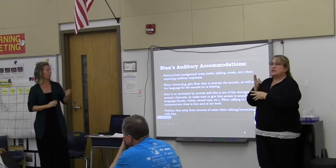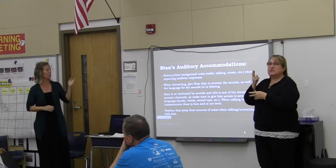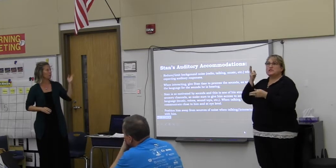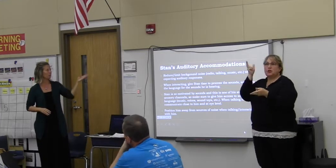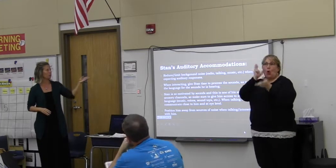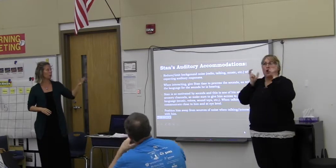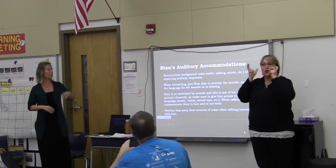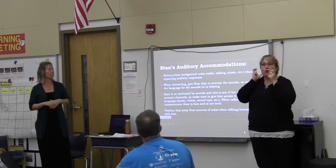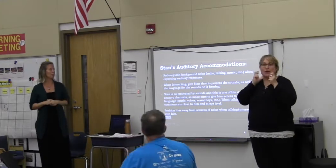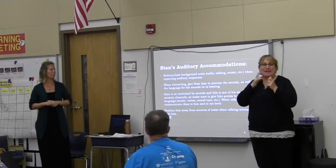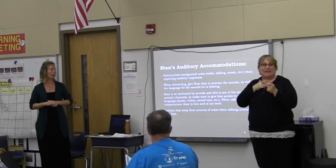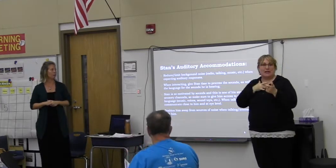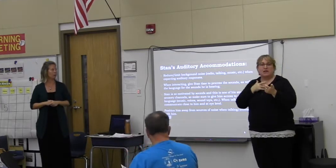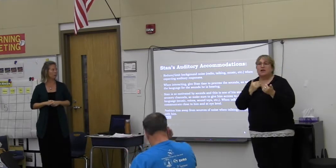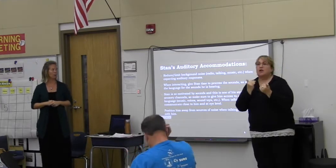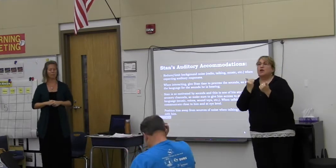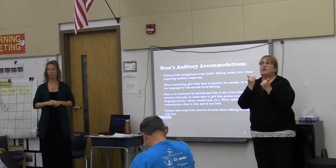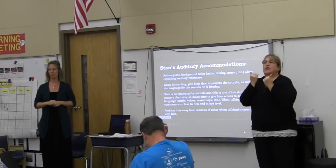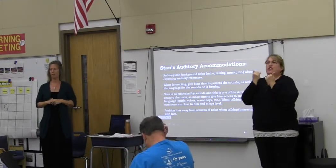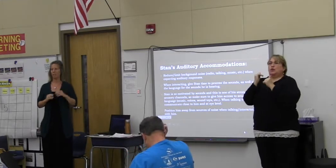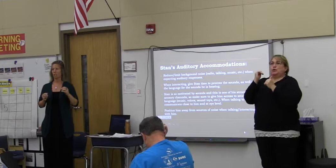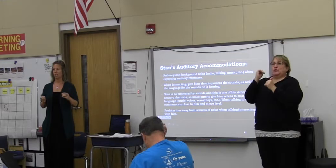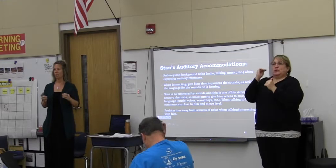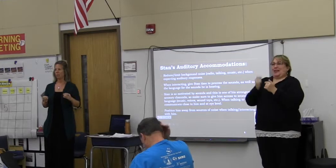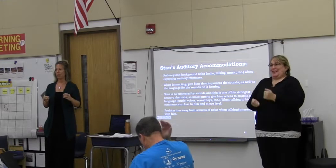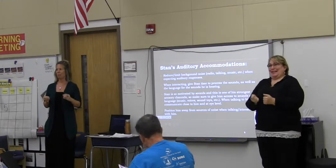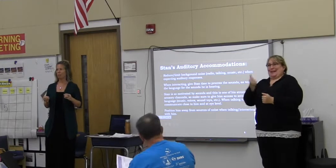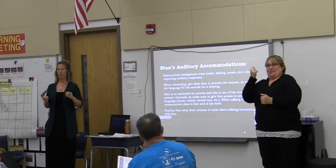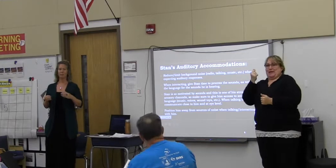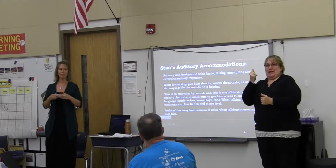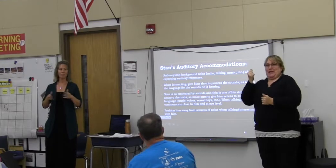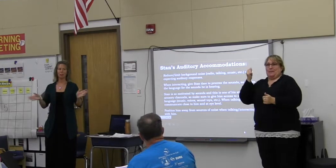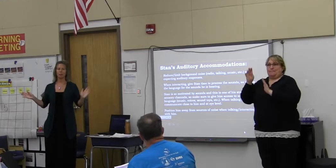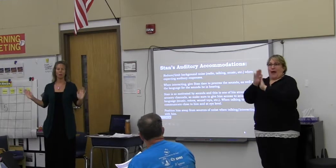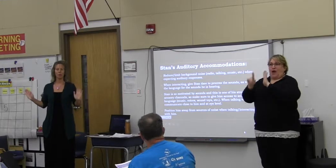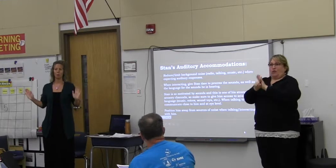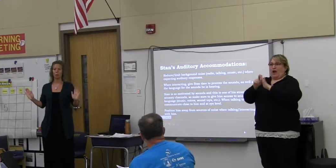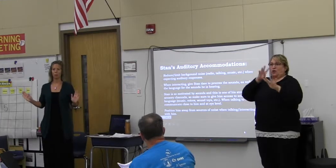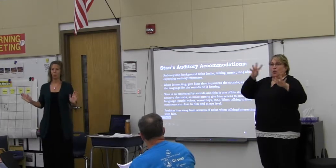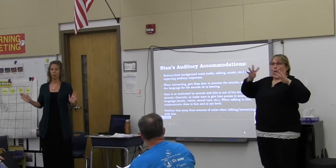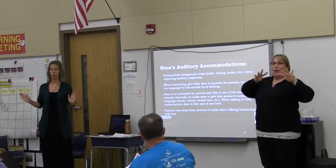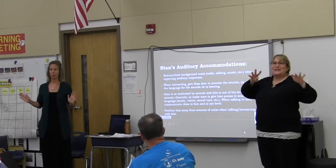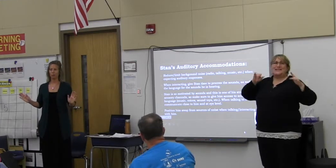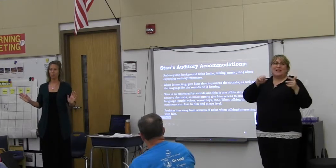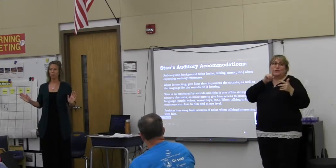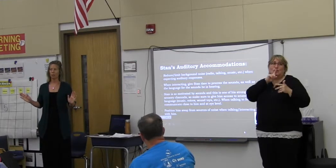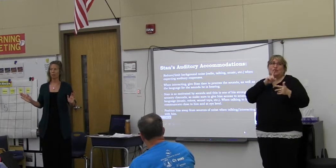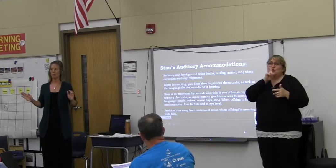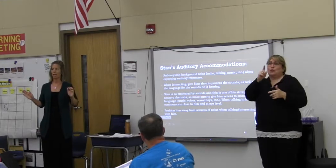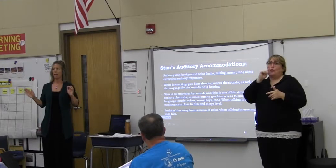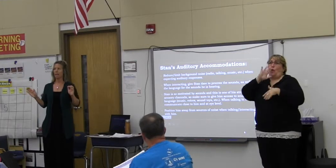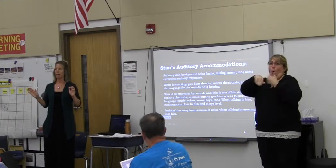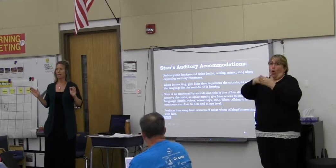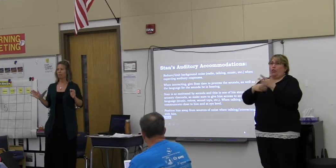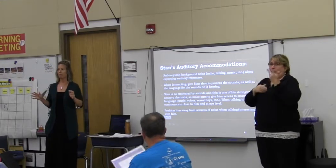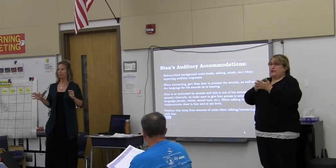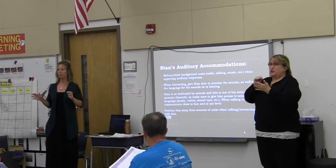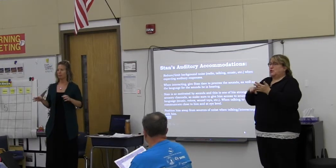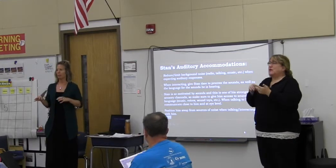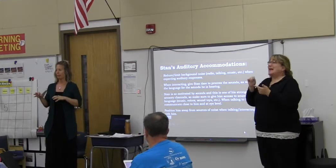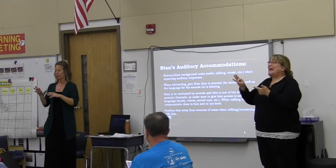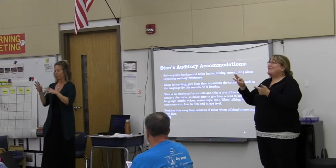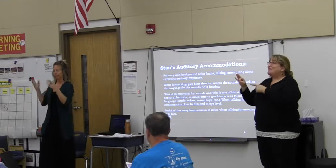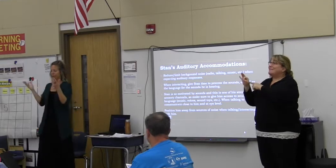sense. Reduce and limit background noise. Just be mindful, and this is pretty across the board with all three of our little guys, that